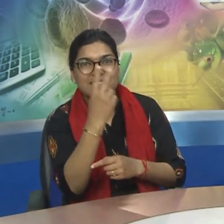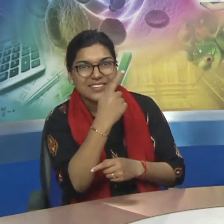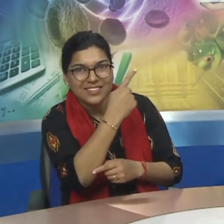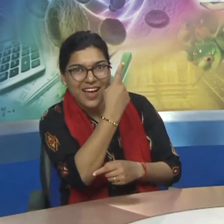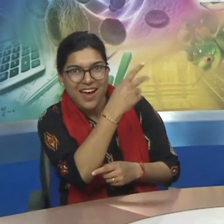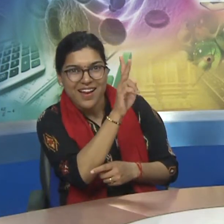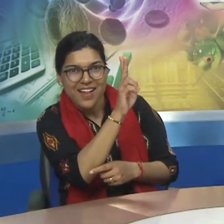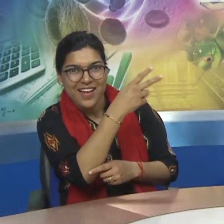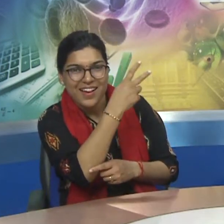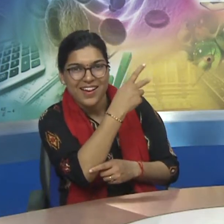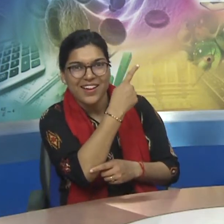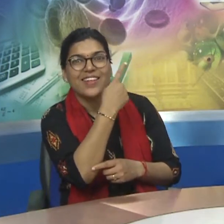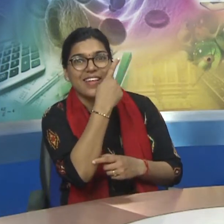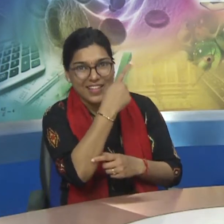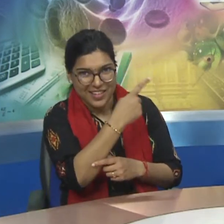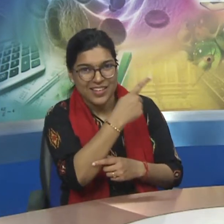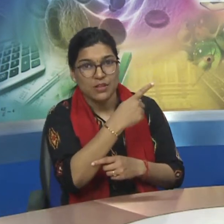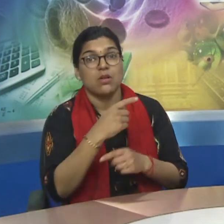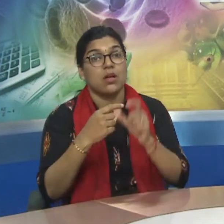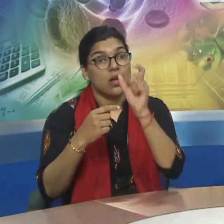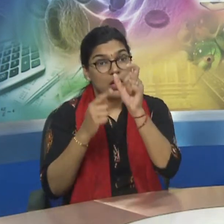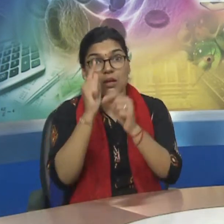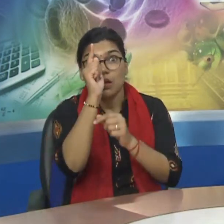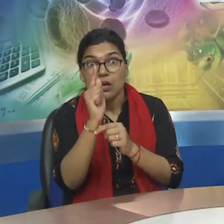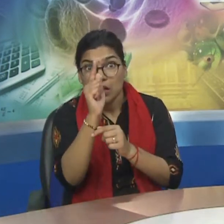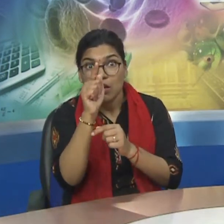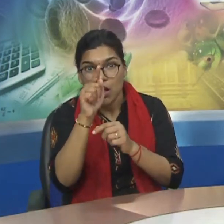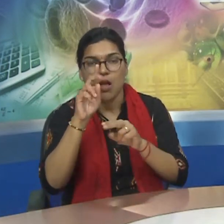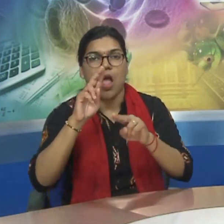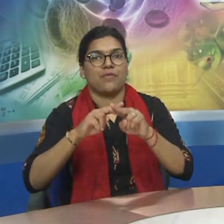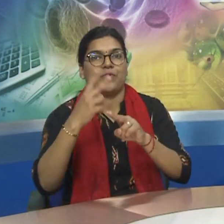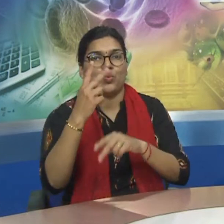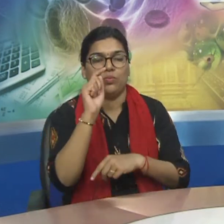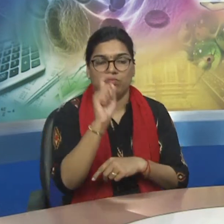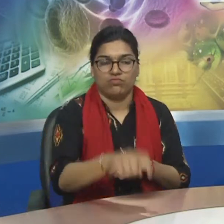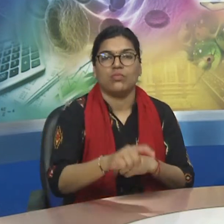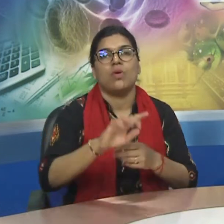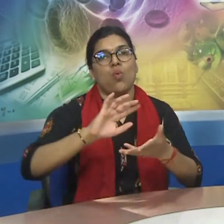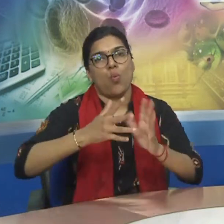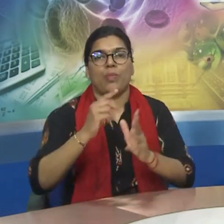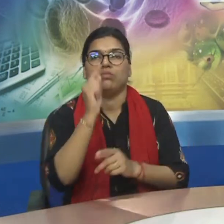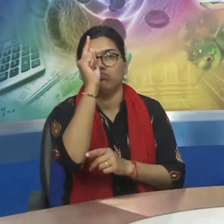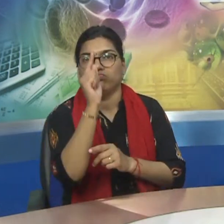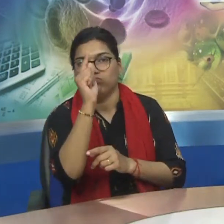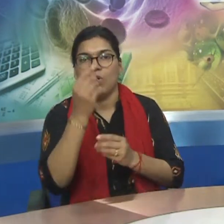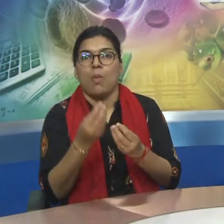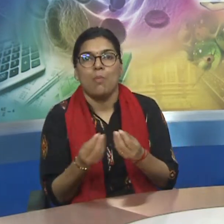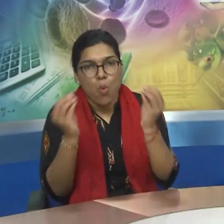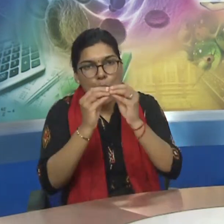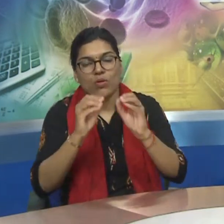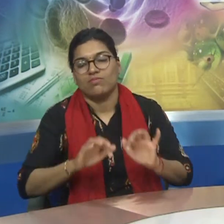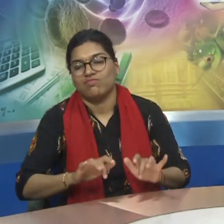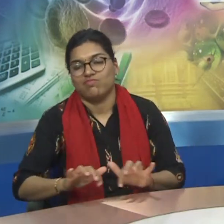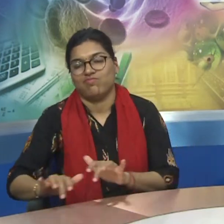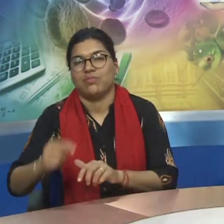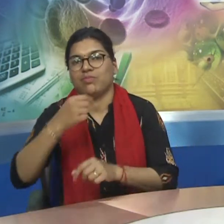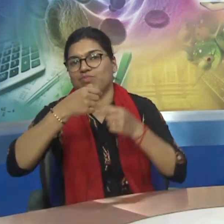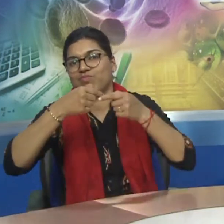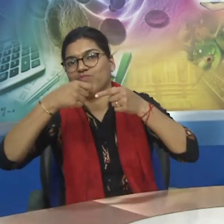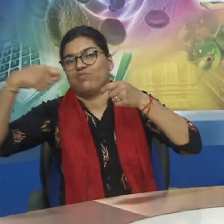can use backspace key and erase the wrong entry, and then you have to retype the correct entry or whatever content you want to type next, that you